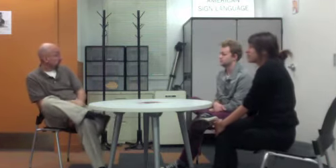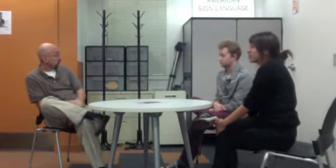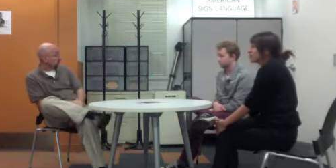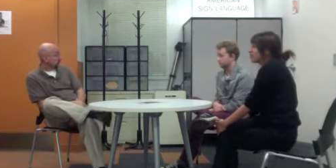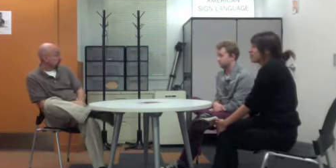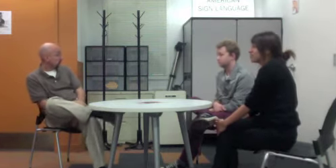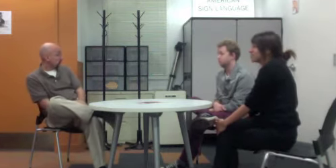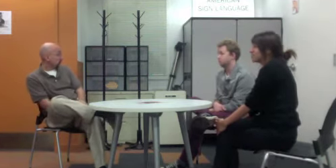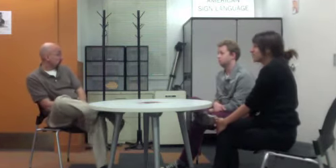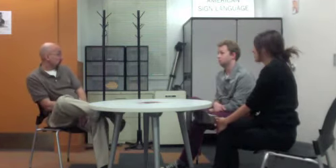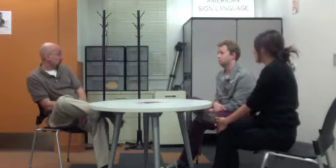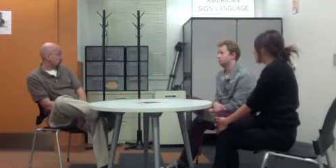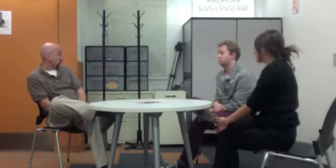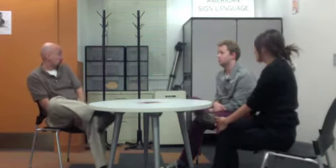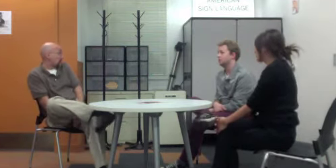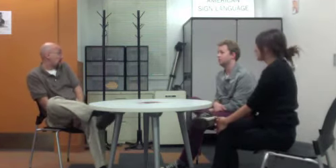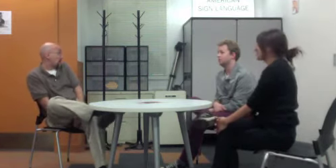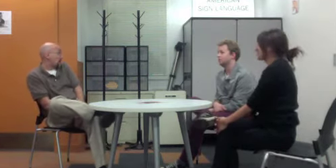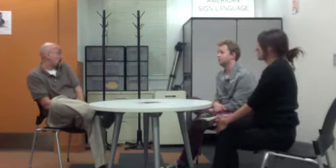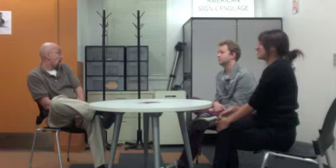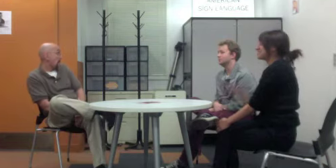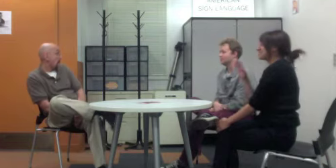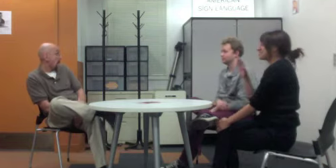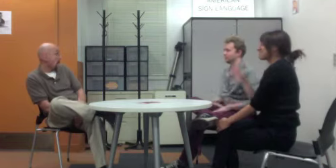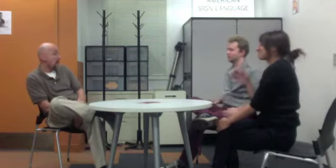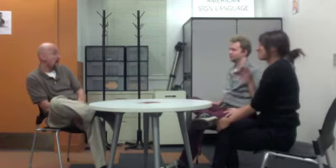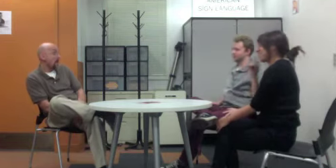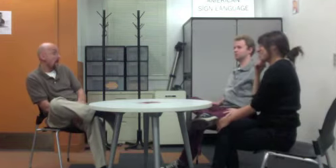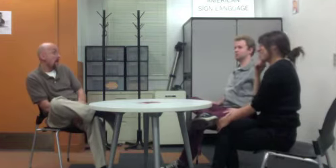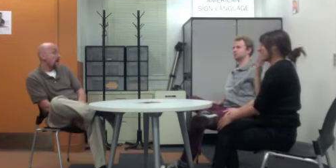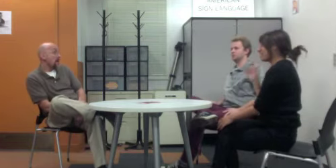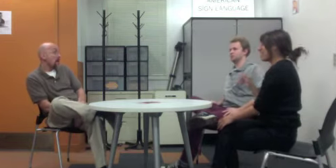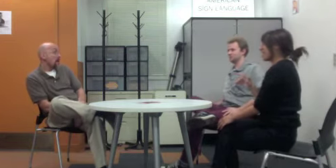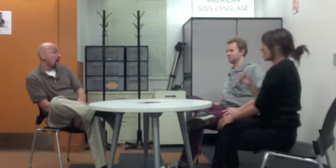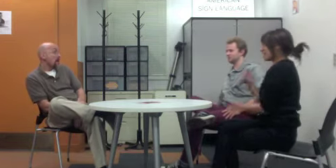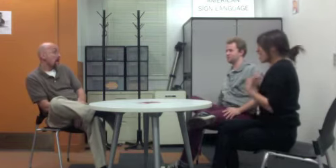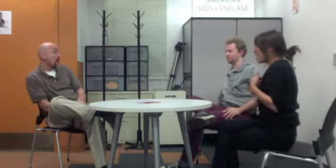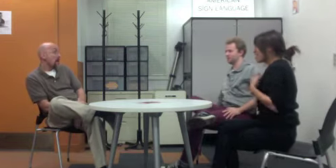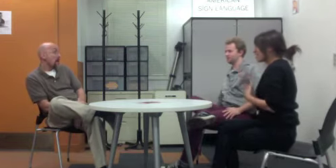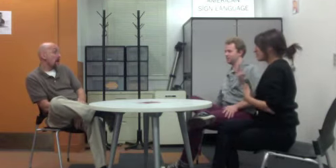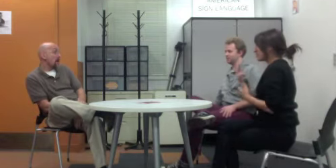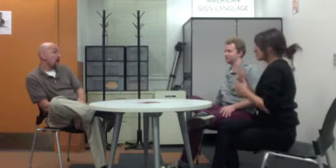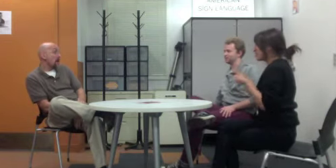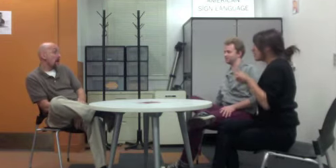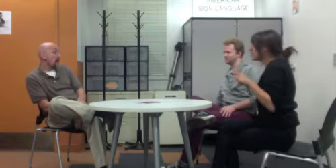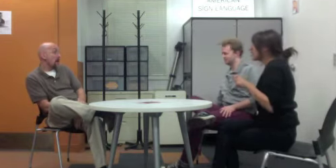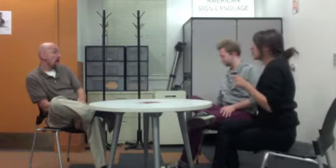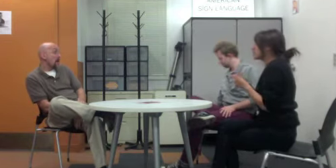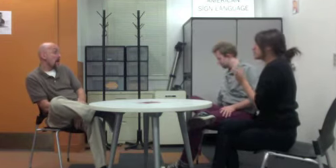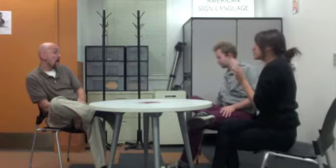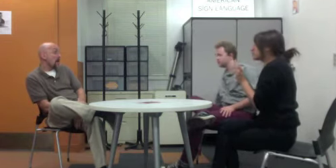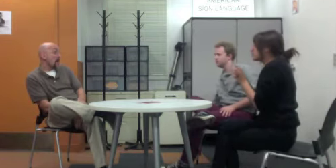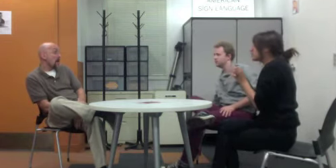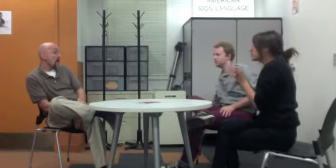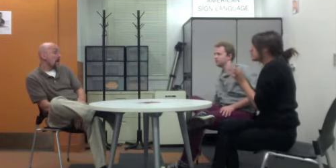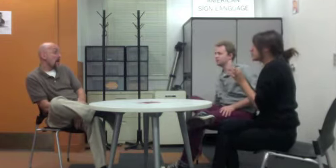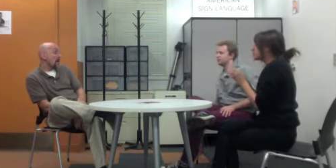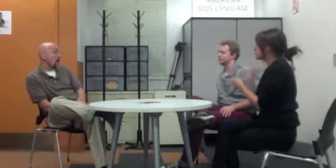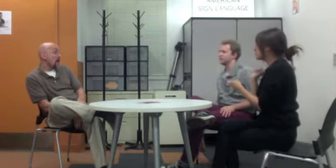thought about something like that? No, not at all. They have trilingual interpreters from Spanish to ASL. Is the sign language